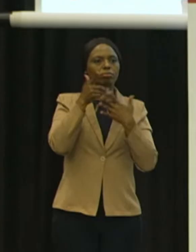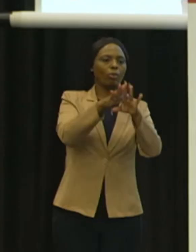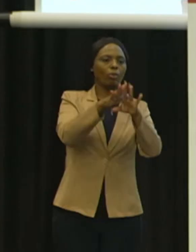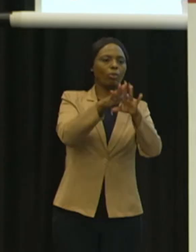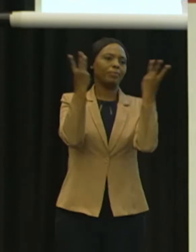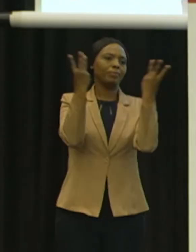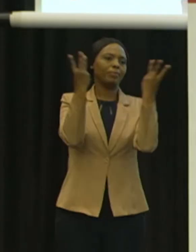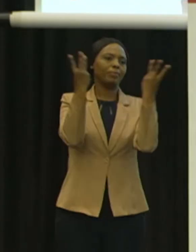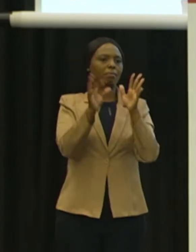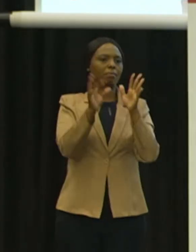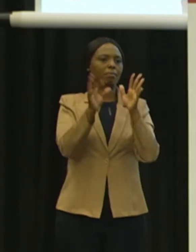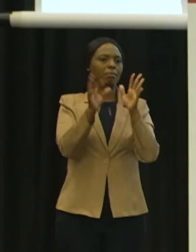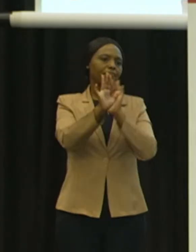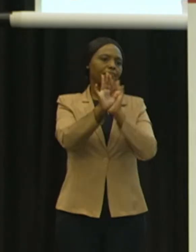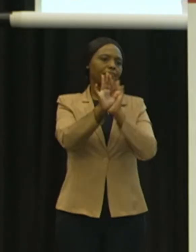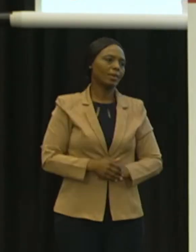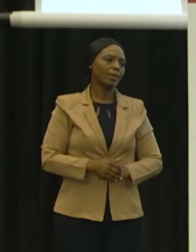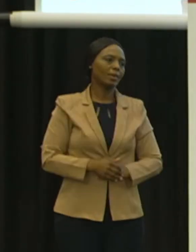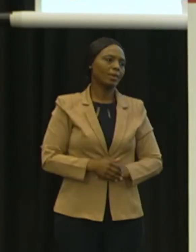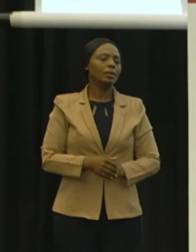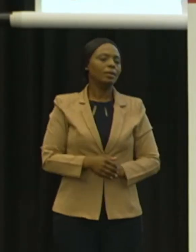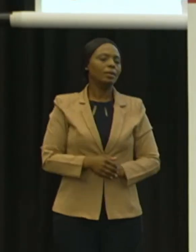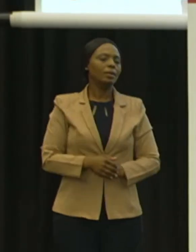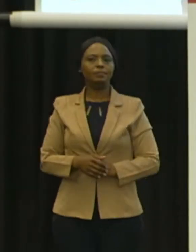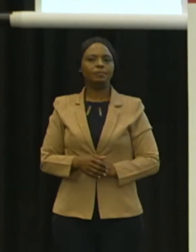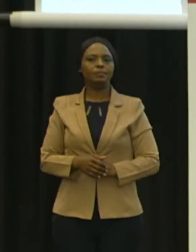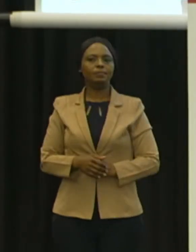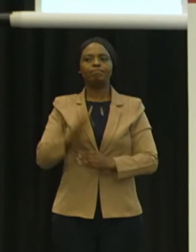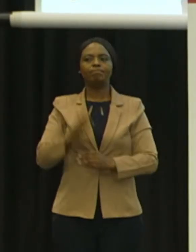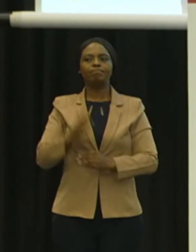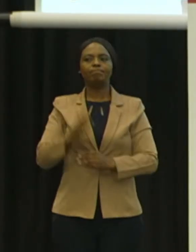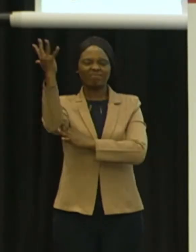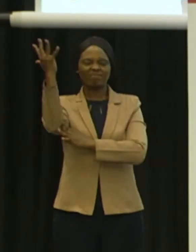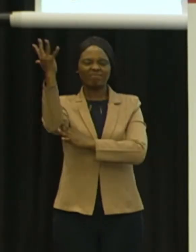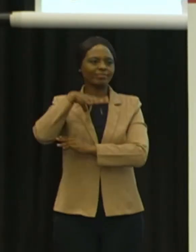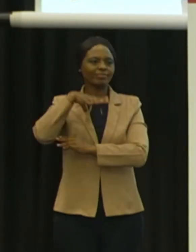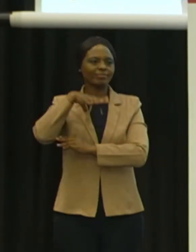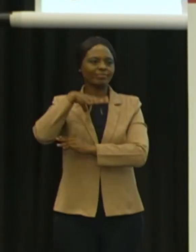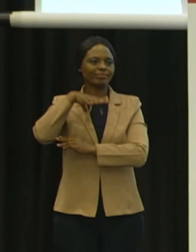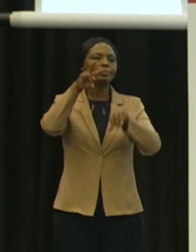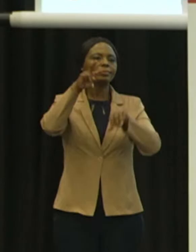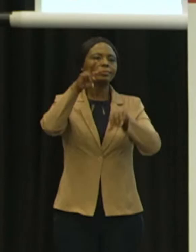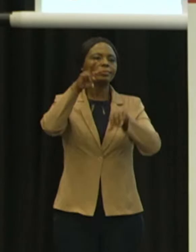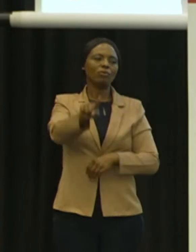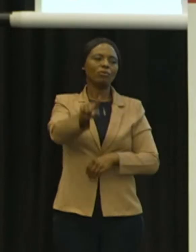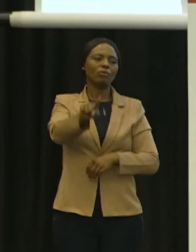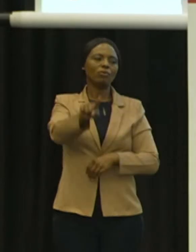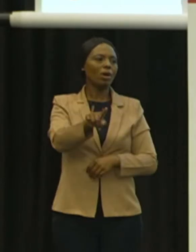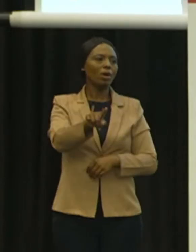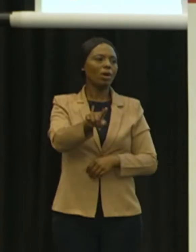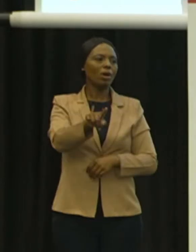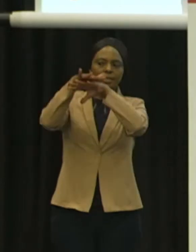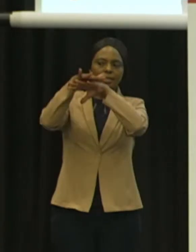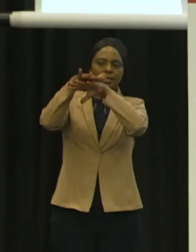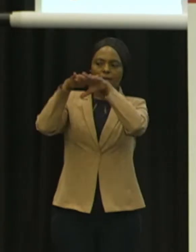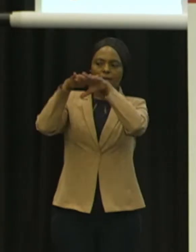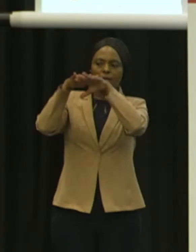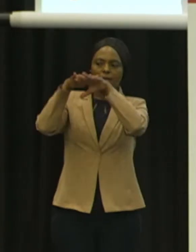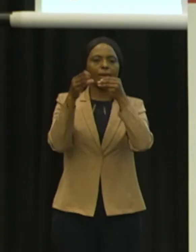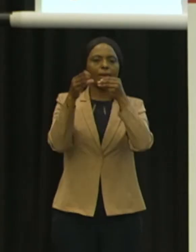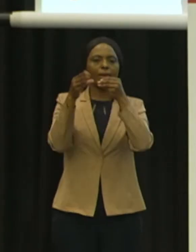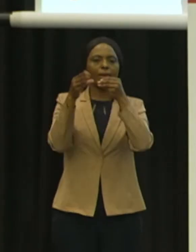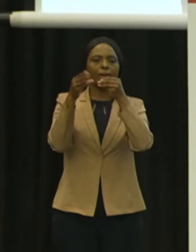to key pops. And then also we spoke of the need for network member leadership